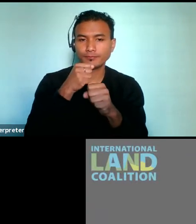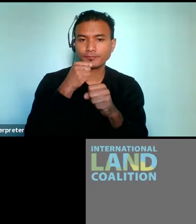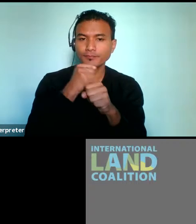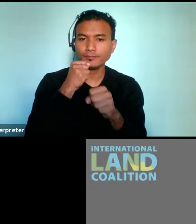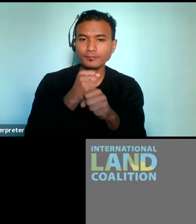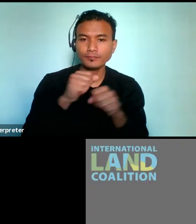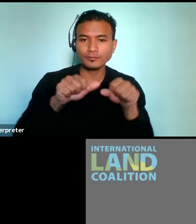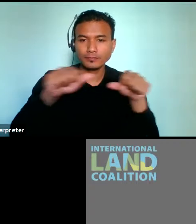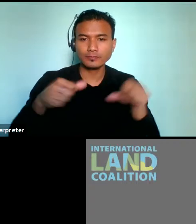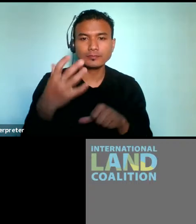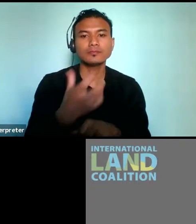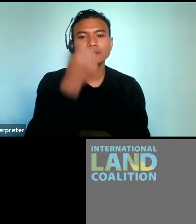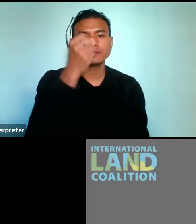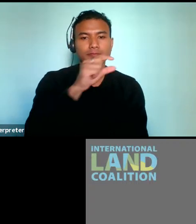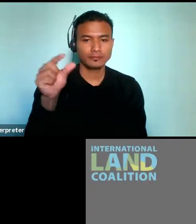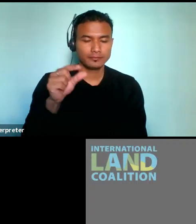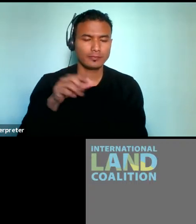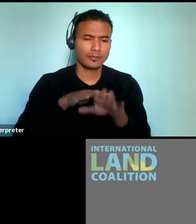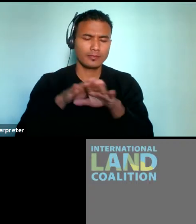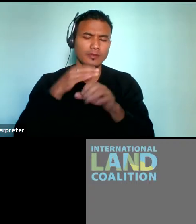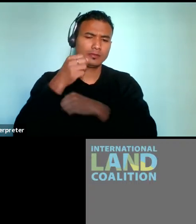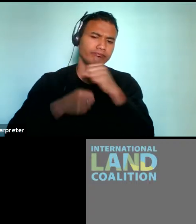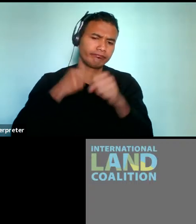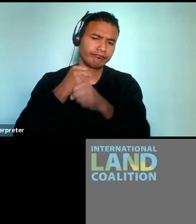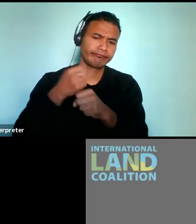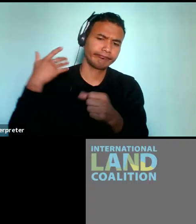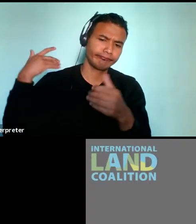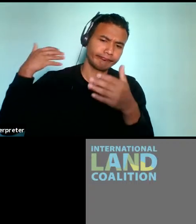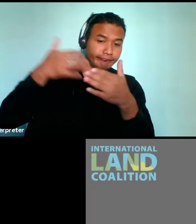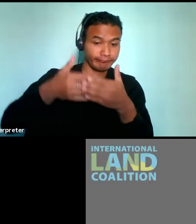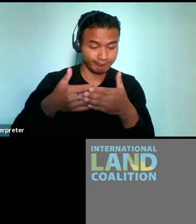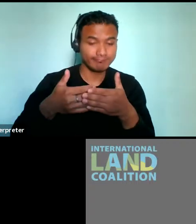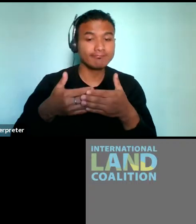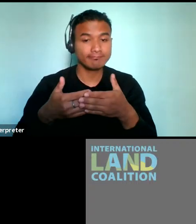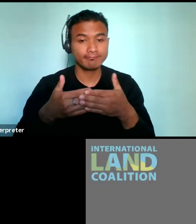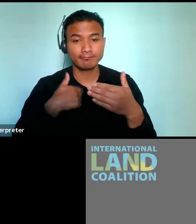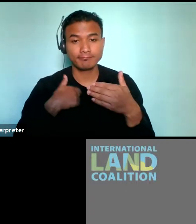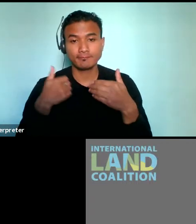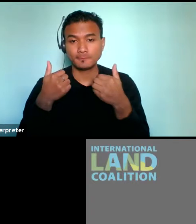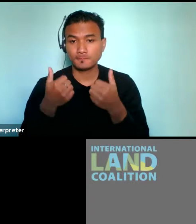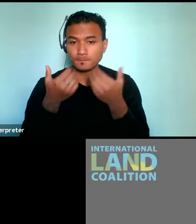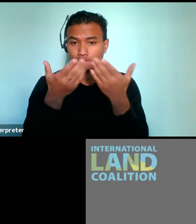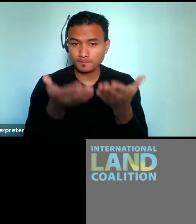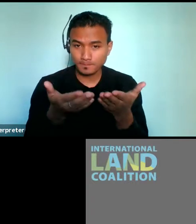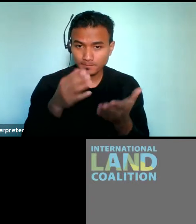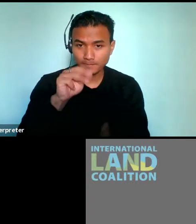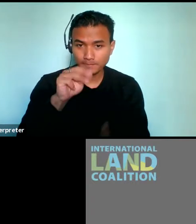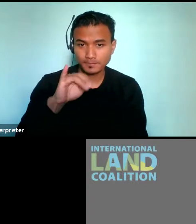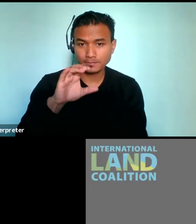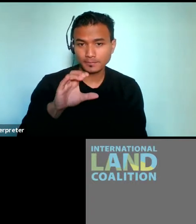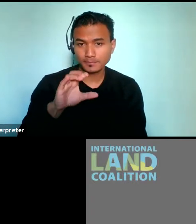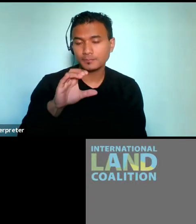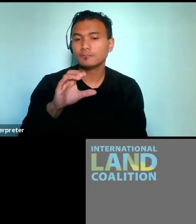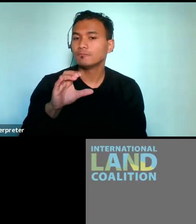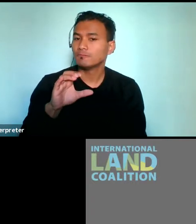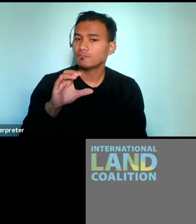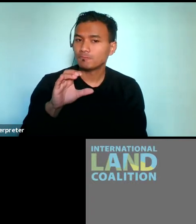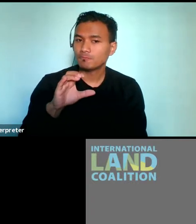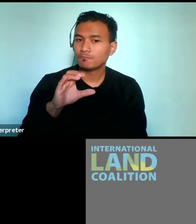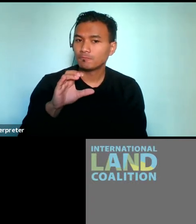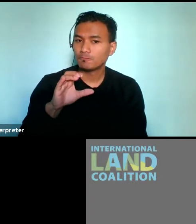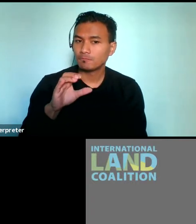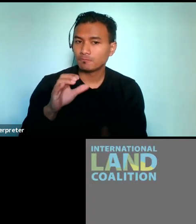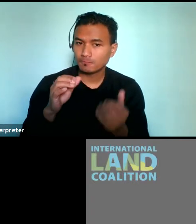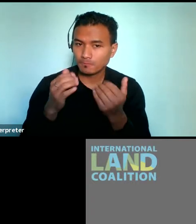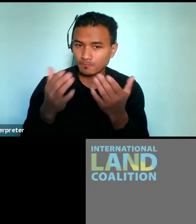land rights has grown for so many years. So I will give the floor to Mike, and you